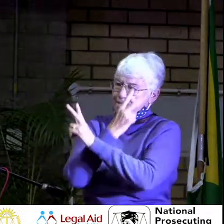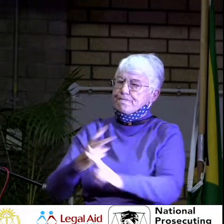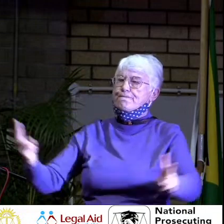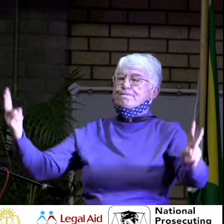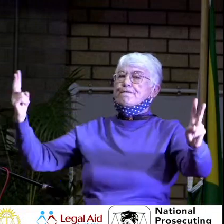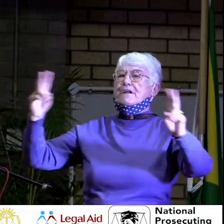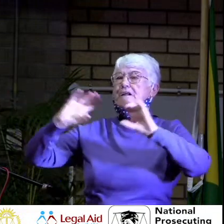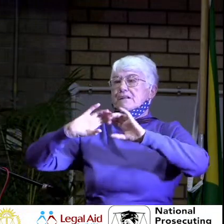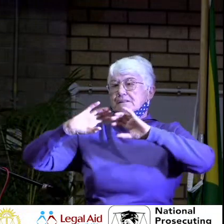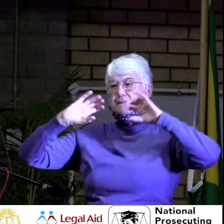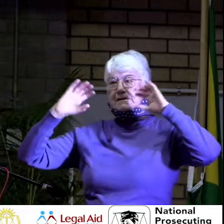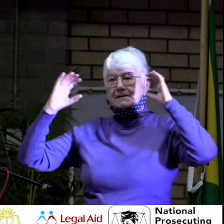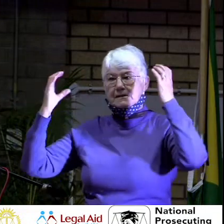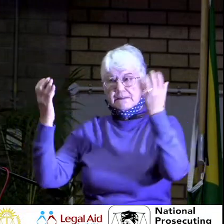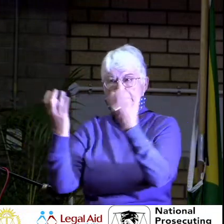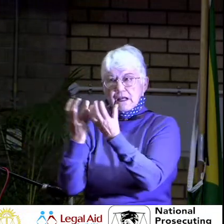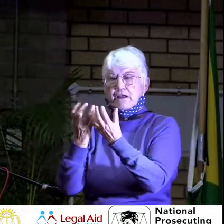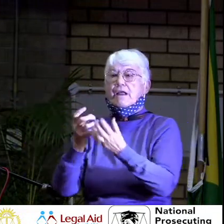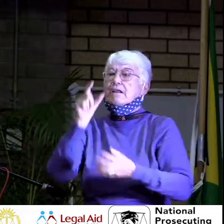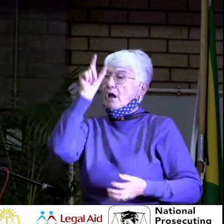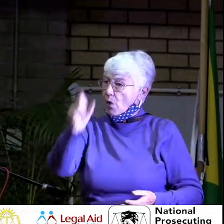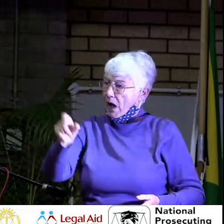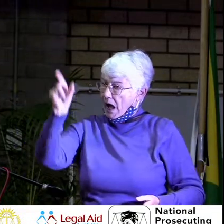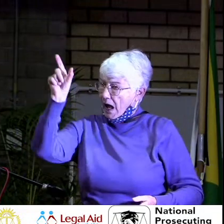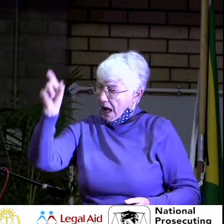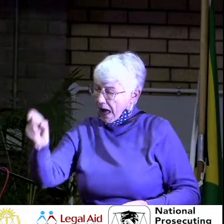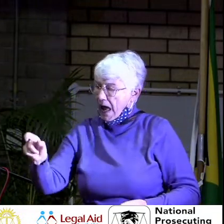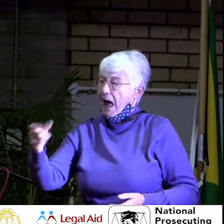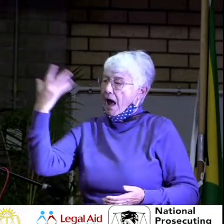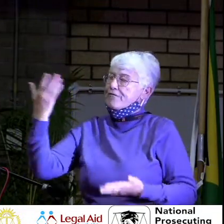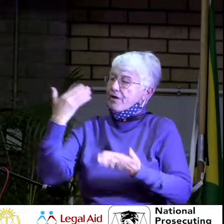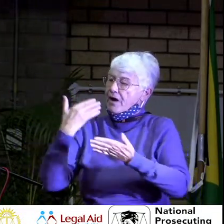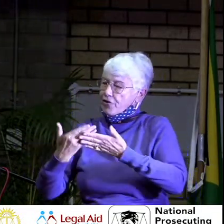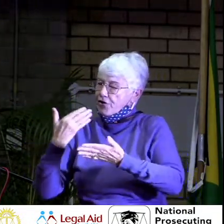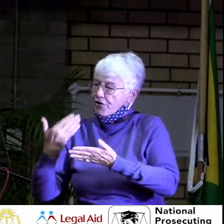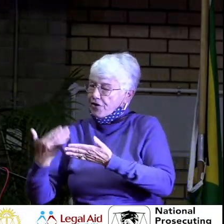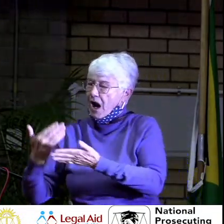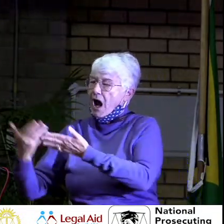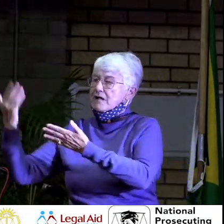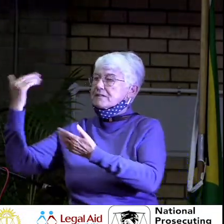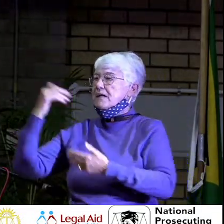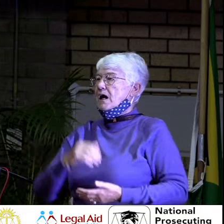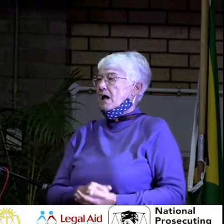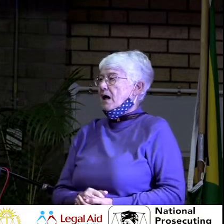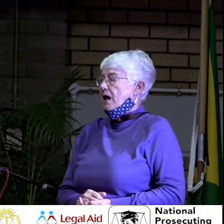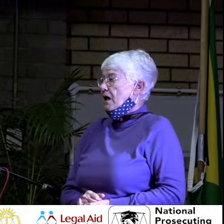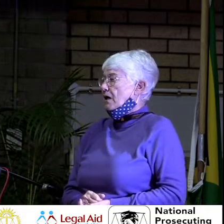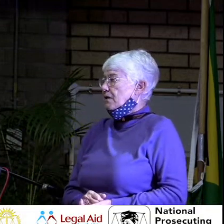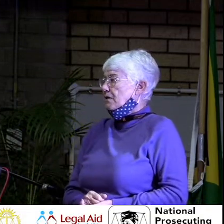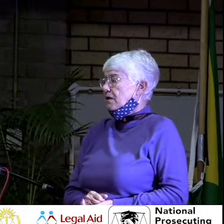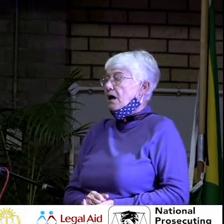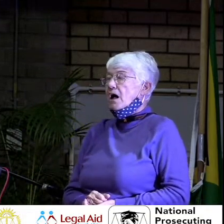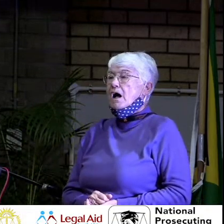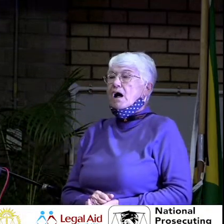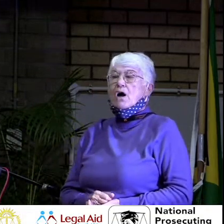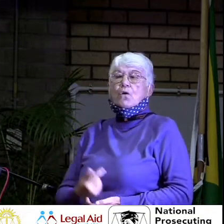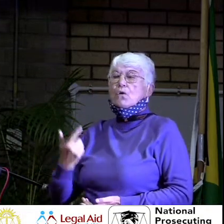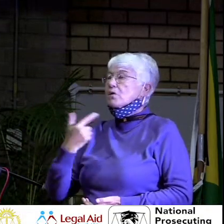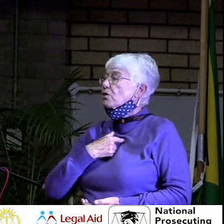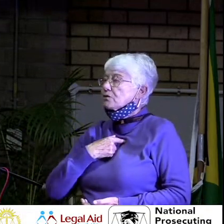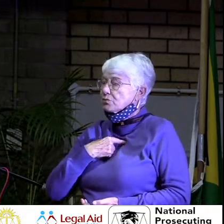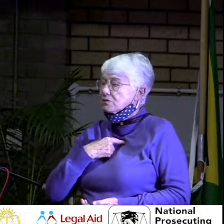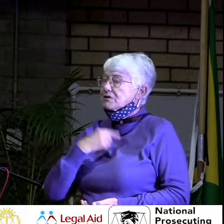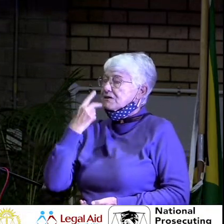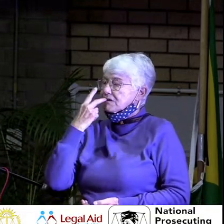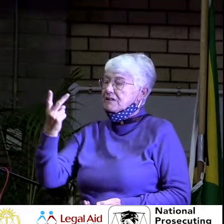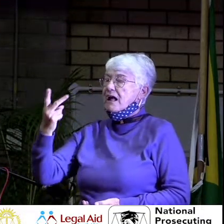human rights. We will not rest until justice is available for